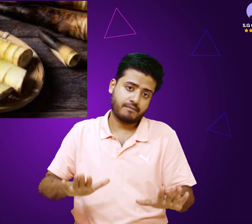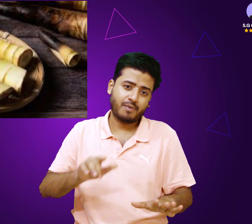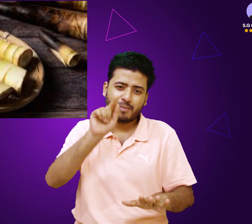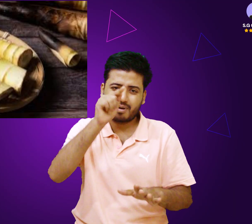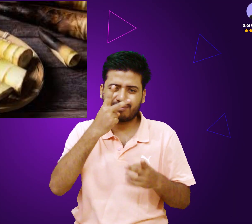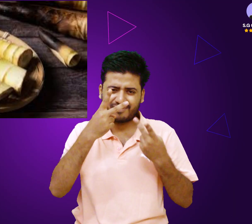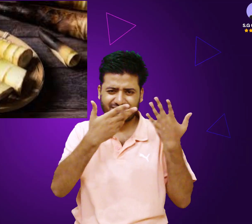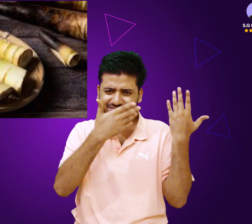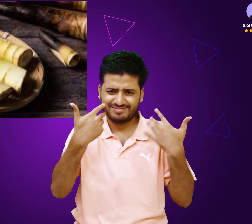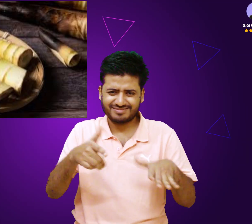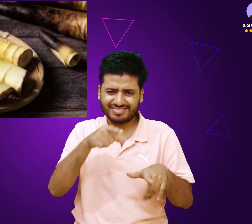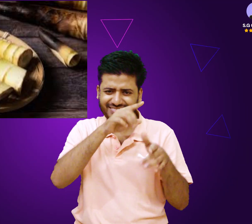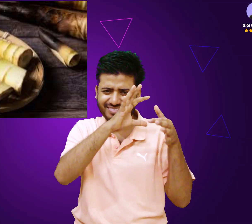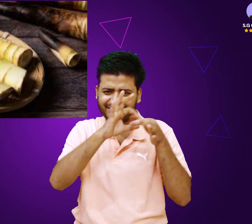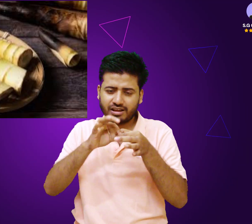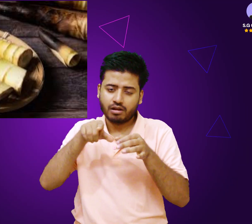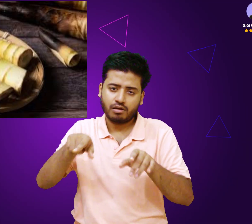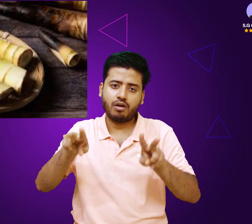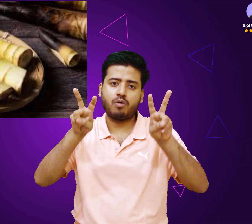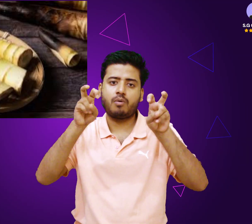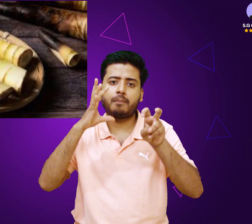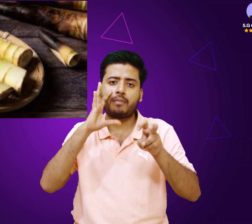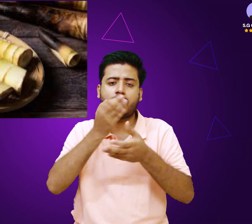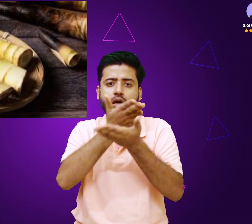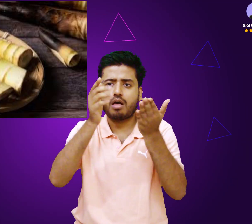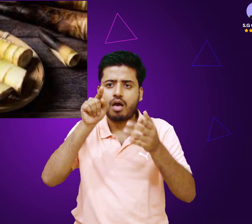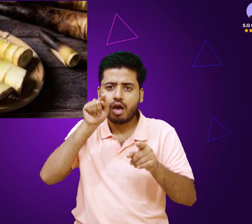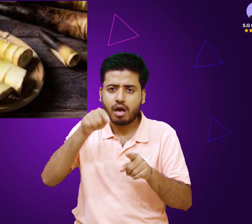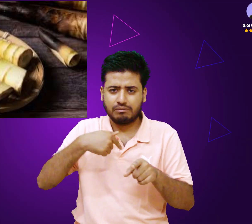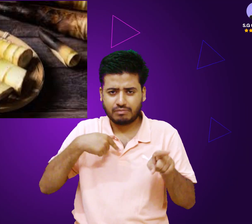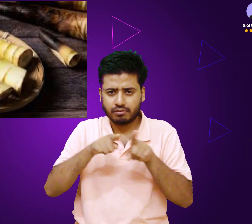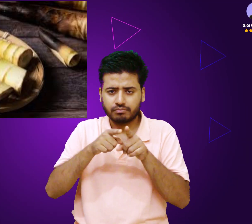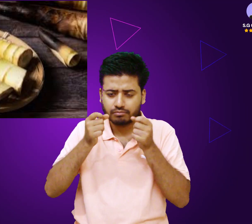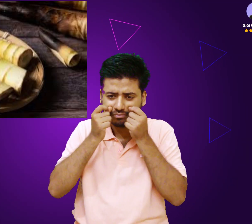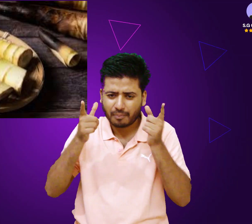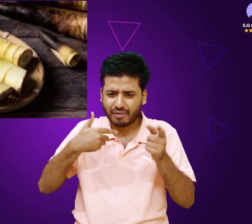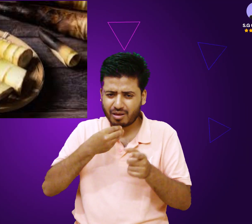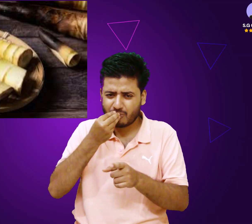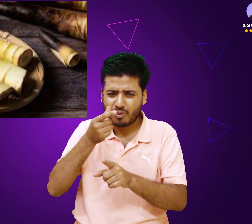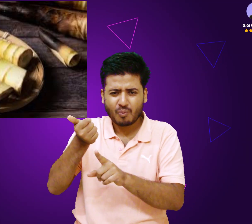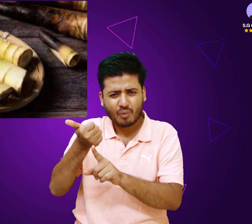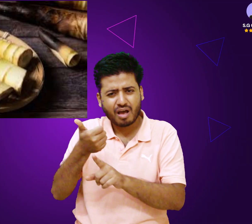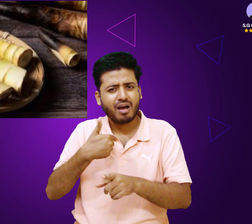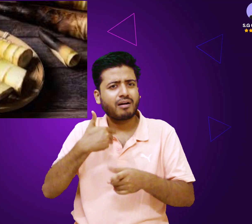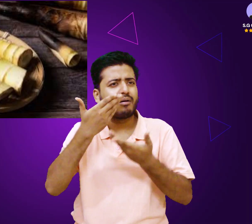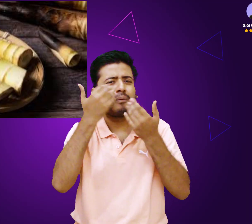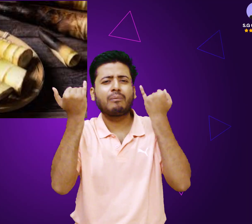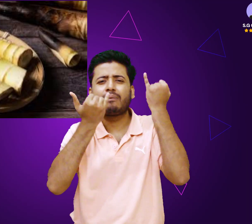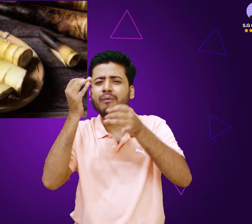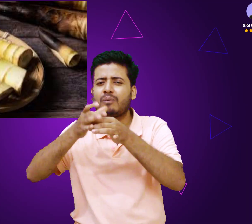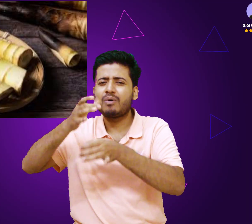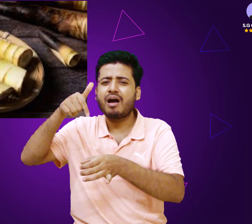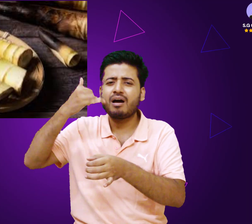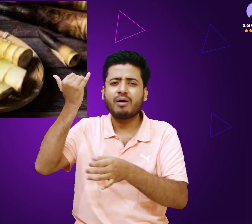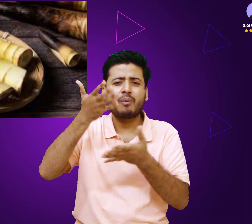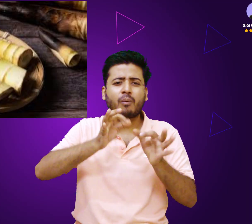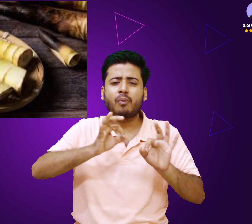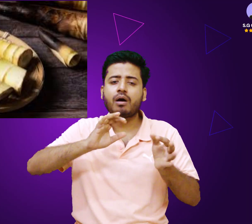year ago. Bamboo wine. Rice wine is injected into bamboo trunks using the plant as a natural fermentation